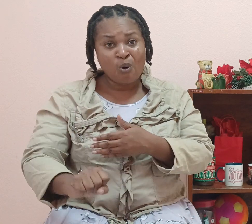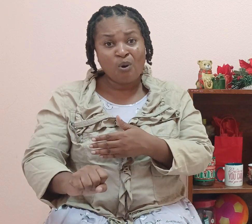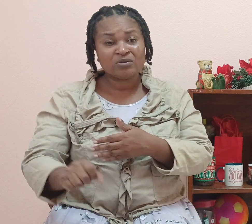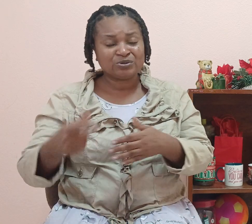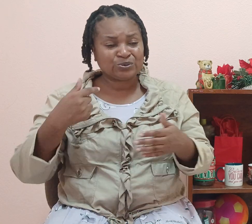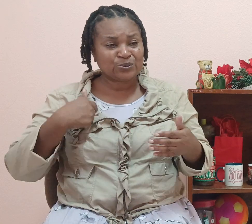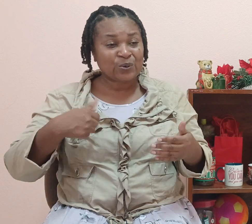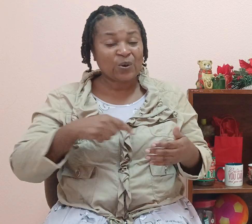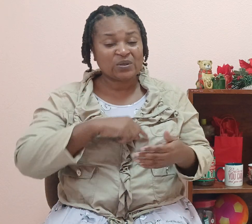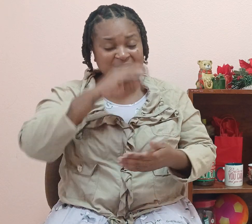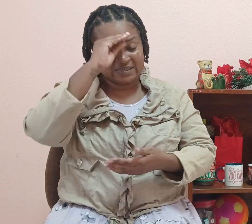given,